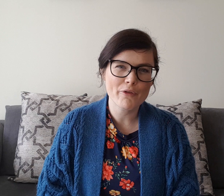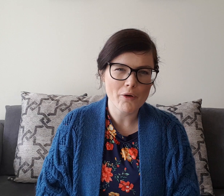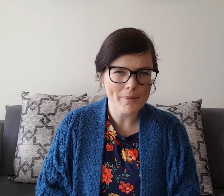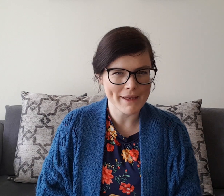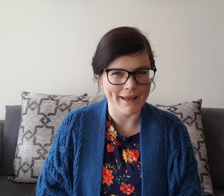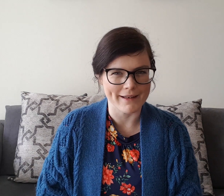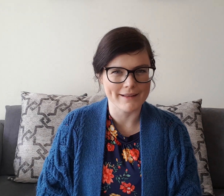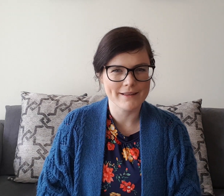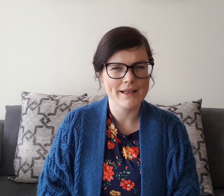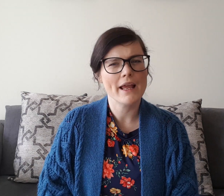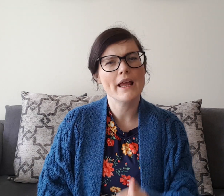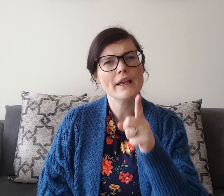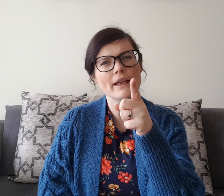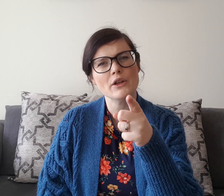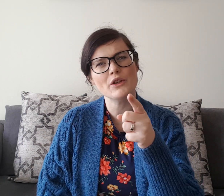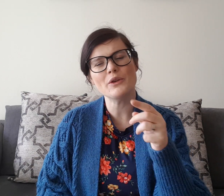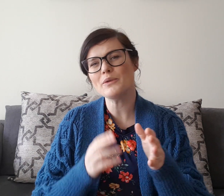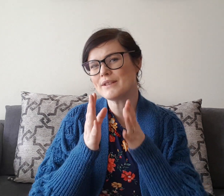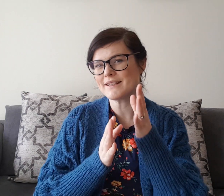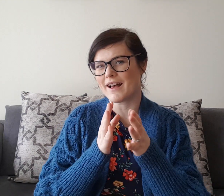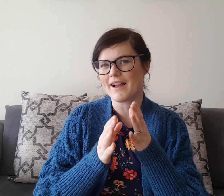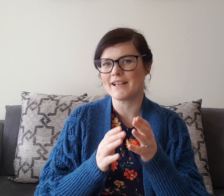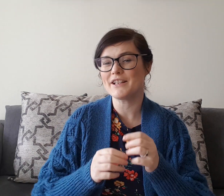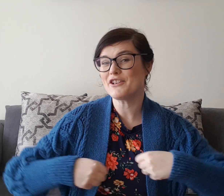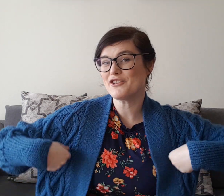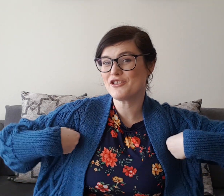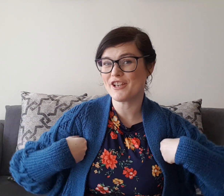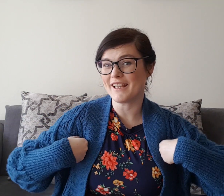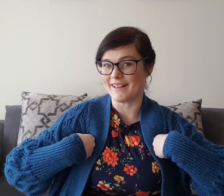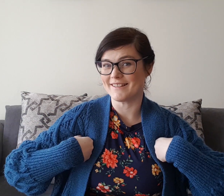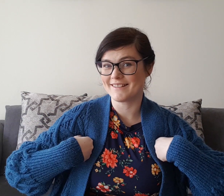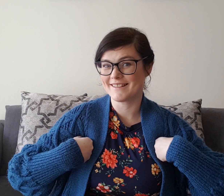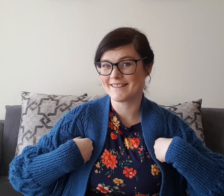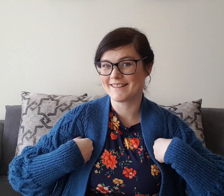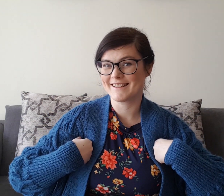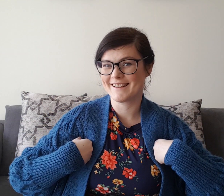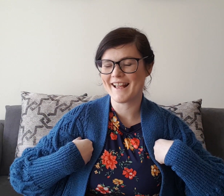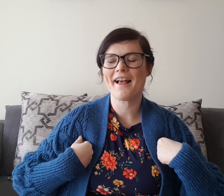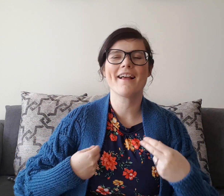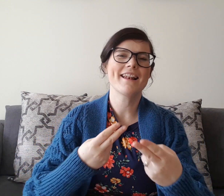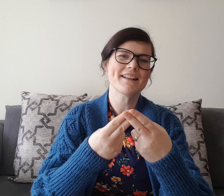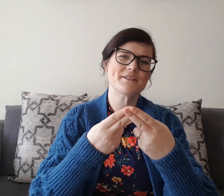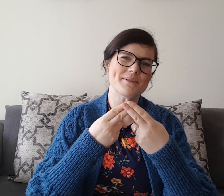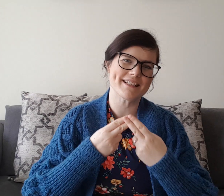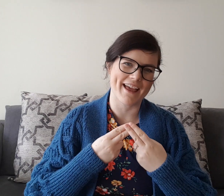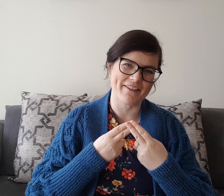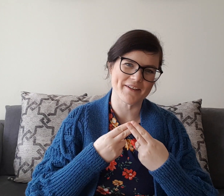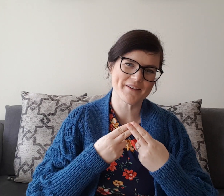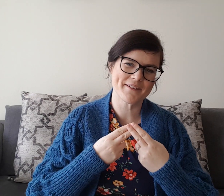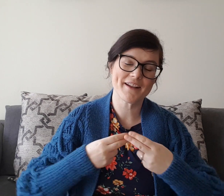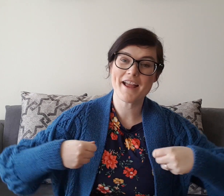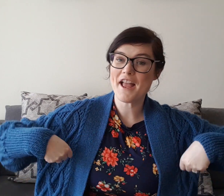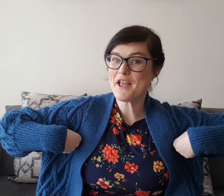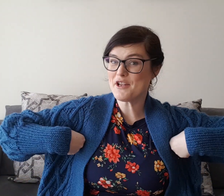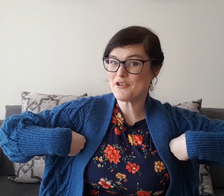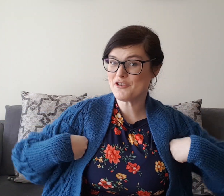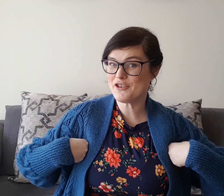Before I begin, can you sign chicken? Let's do it together.